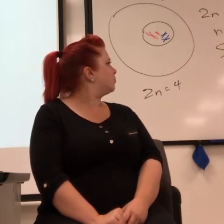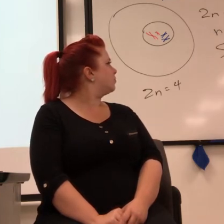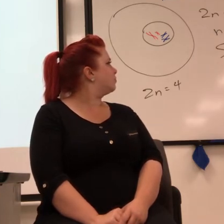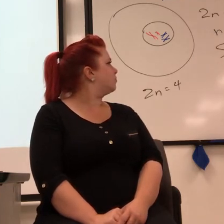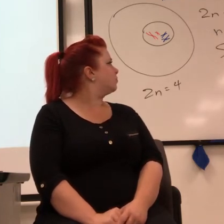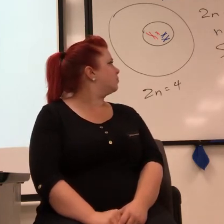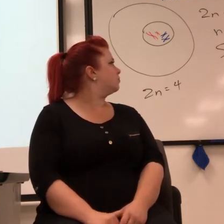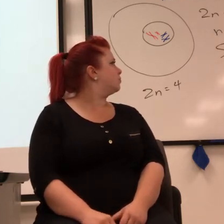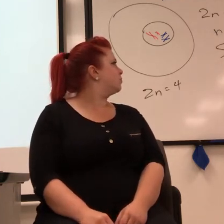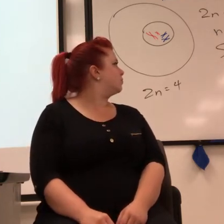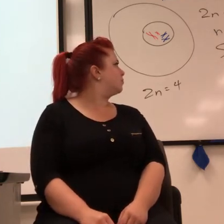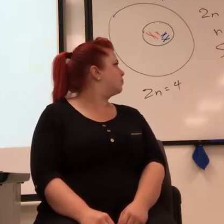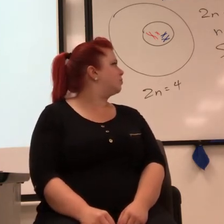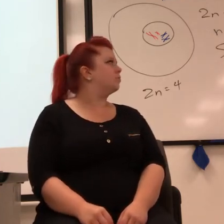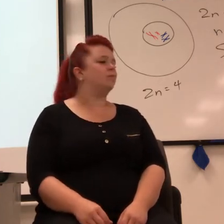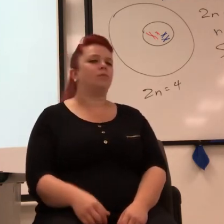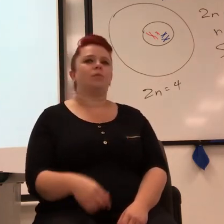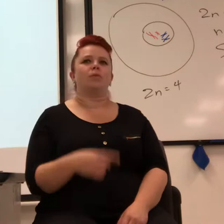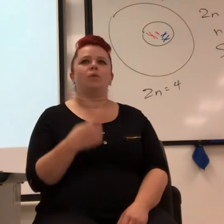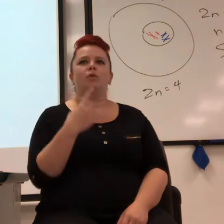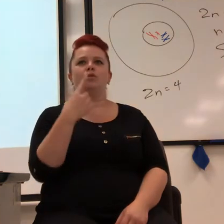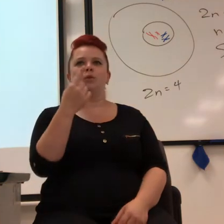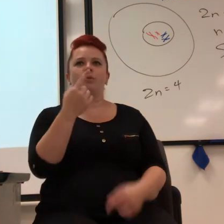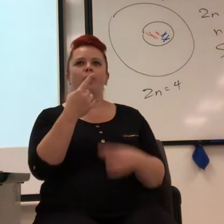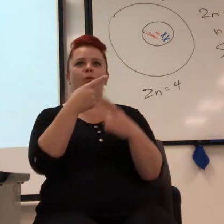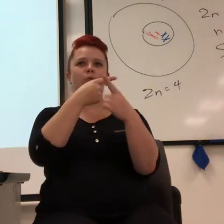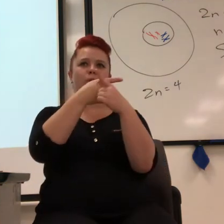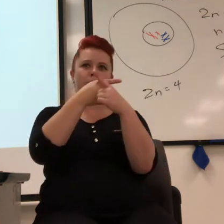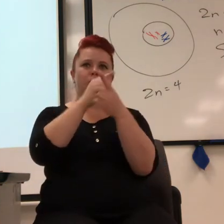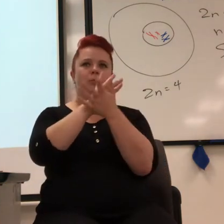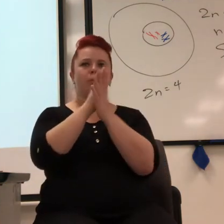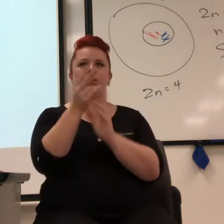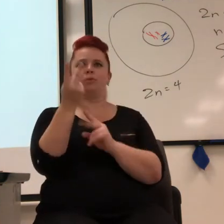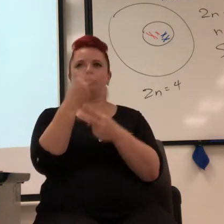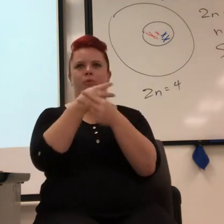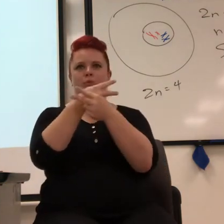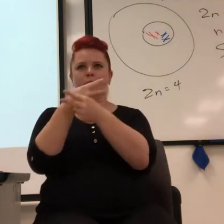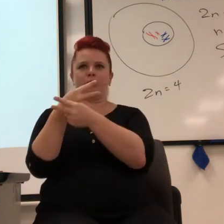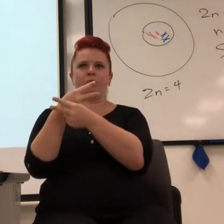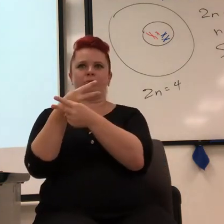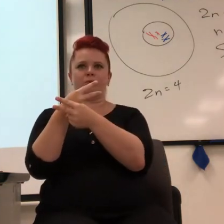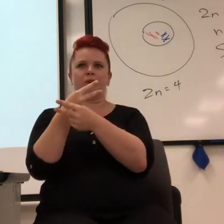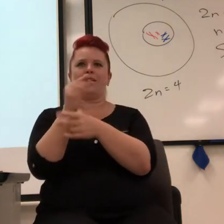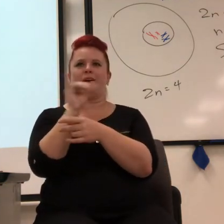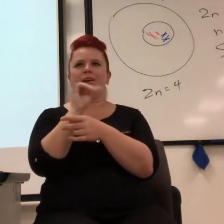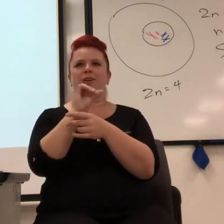I just replicated it. I made one chromosome, two chromosomes, and they were attached at the central mirror.